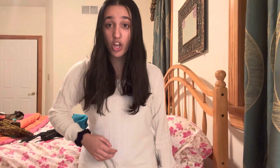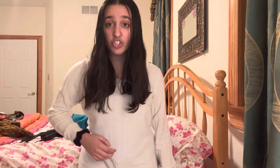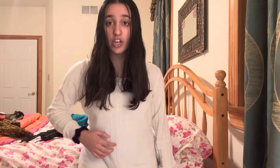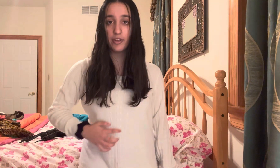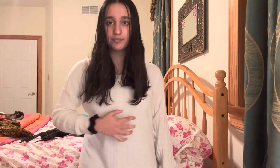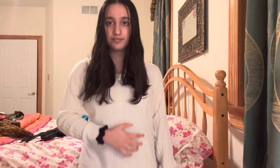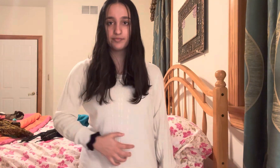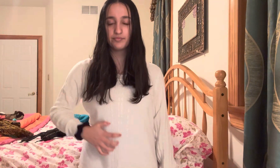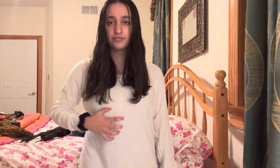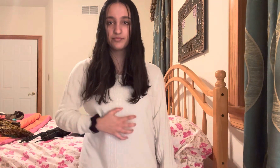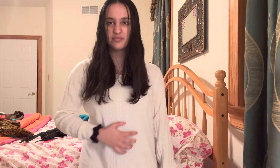Nausea.